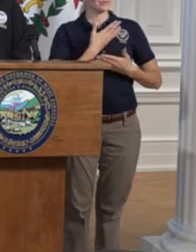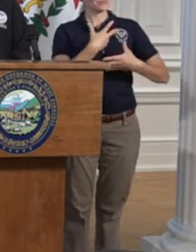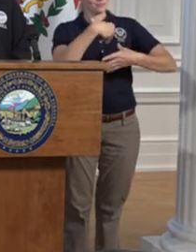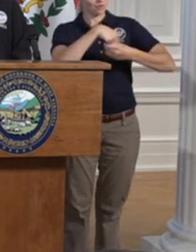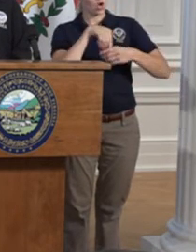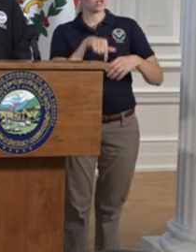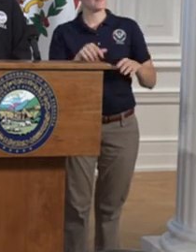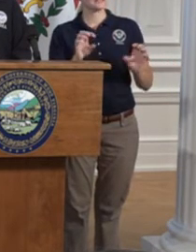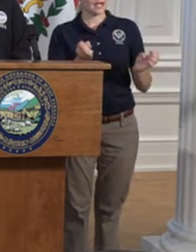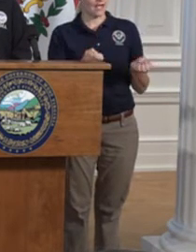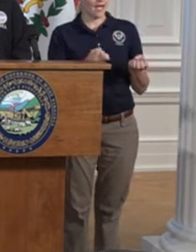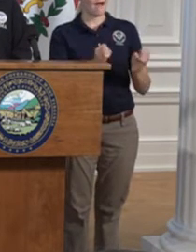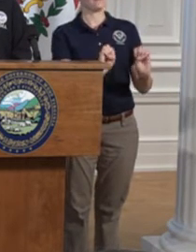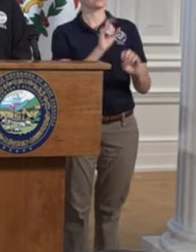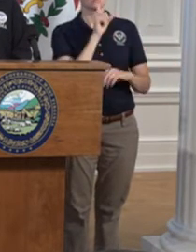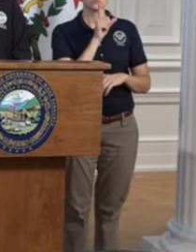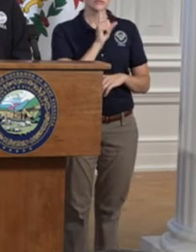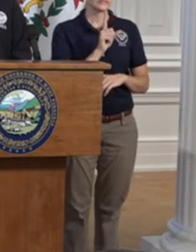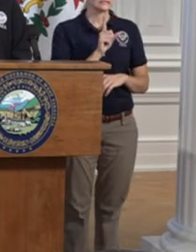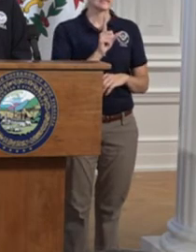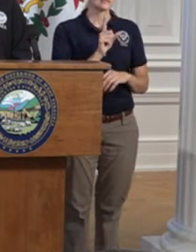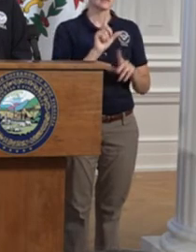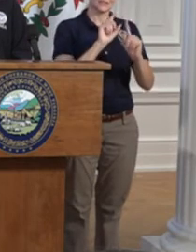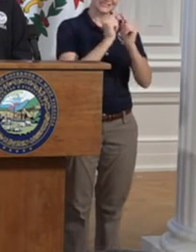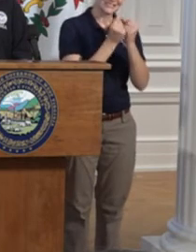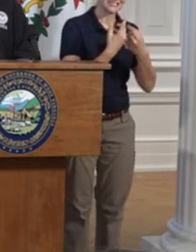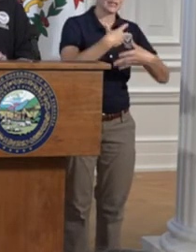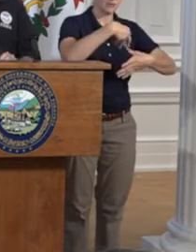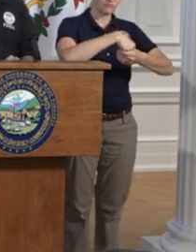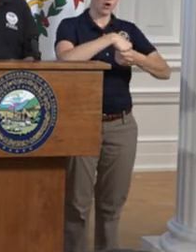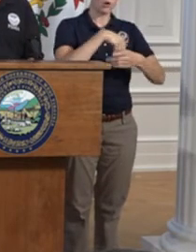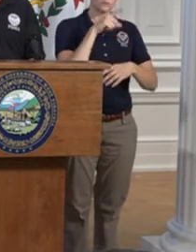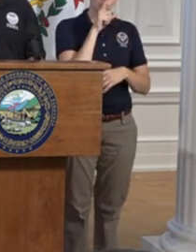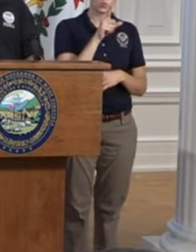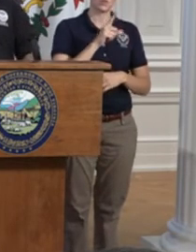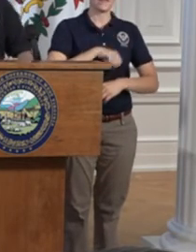say is it's a team effort, and I'm very proud to be here. So thank you.